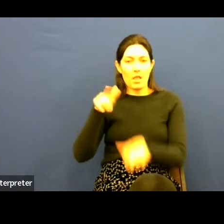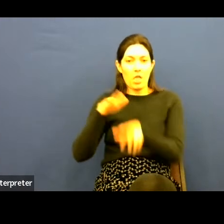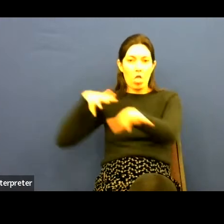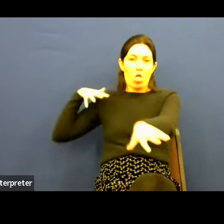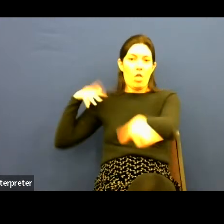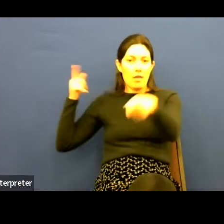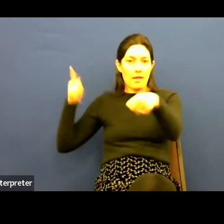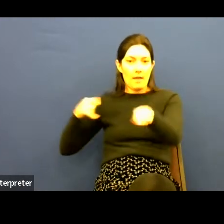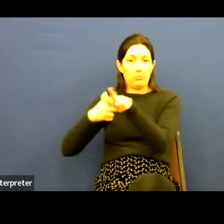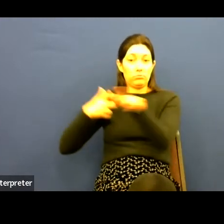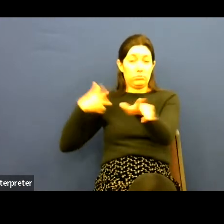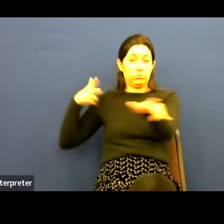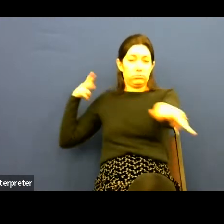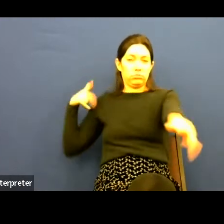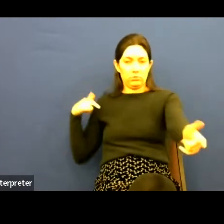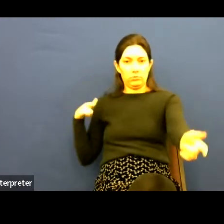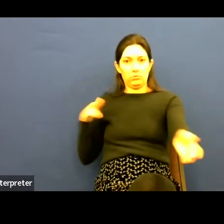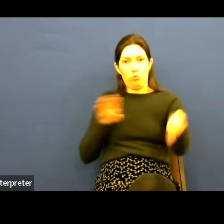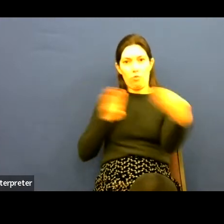But